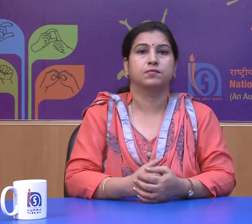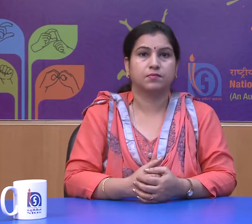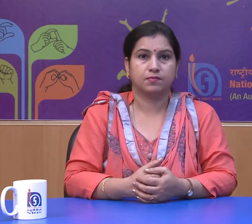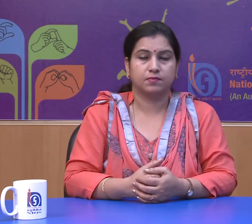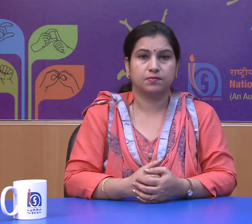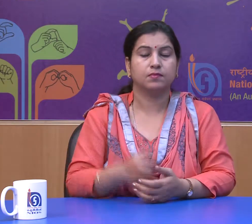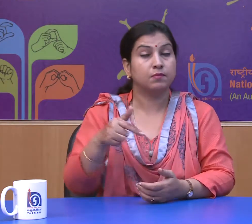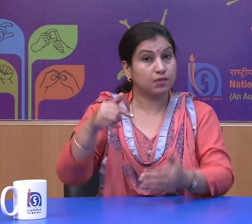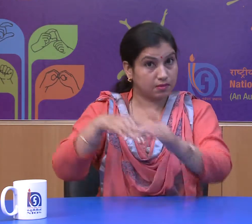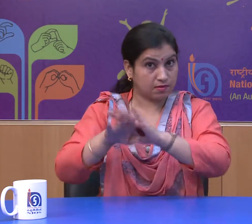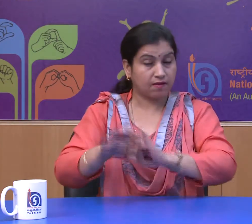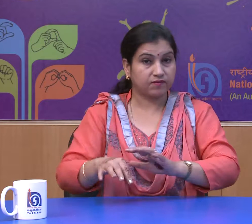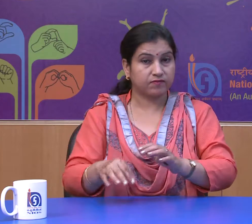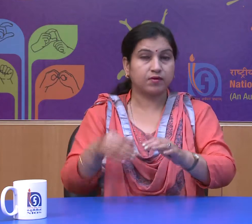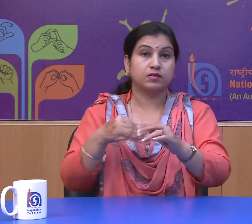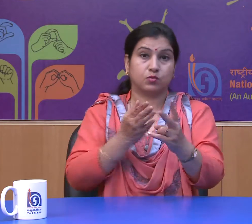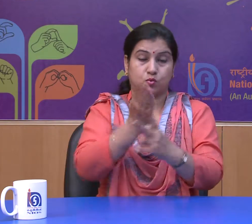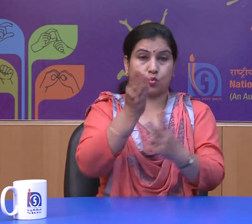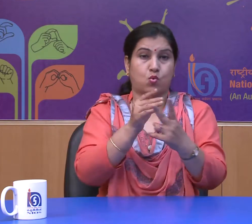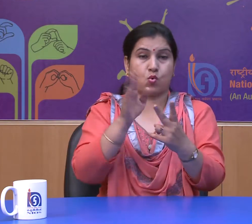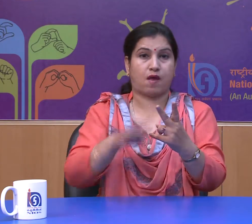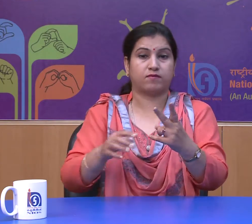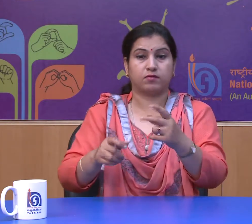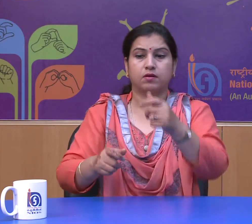There are two parts of the executive in India.